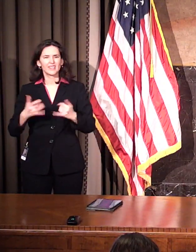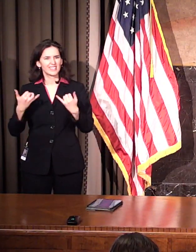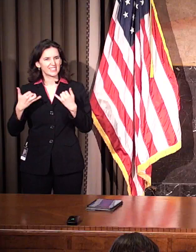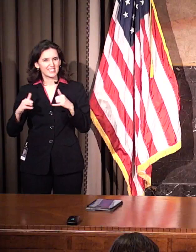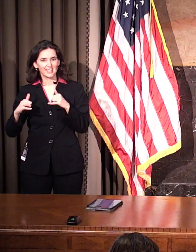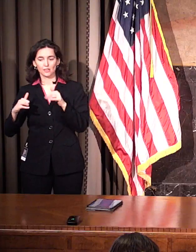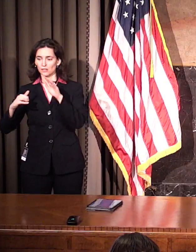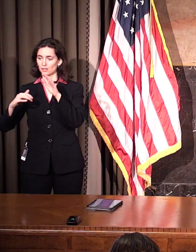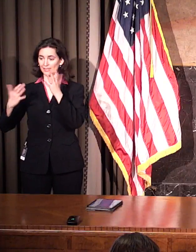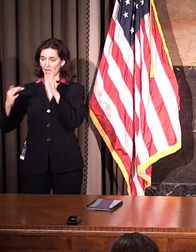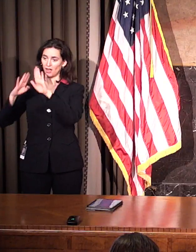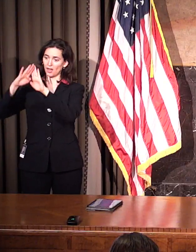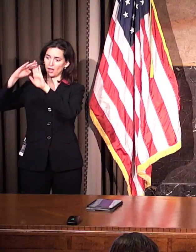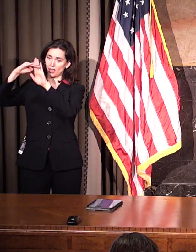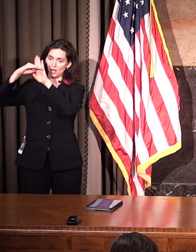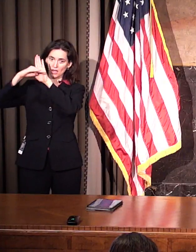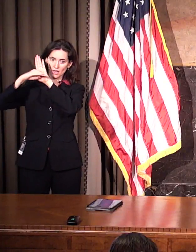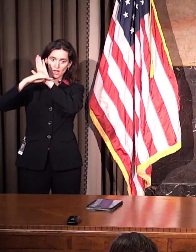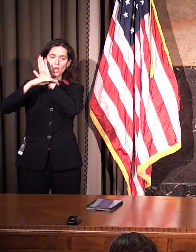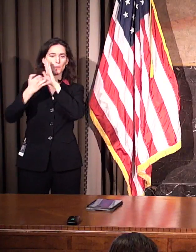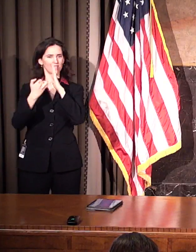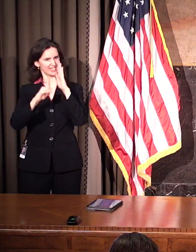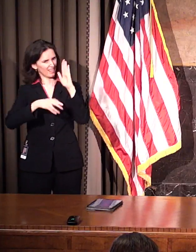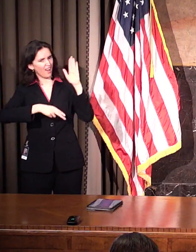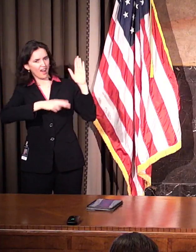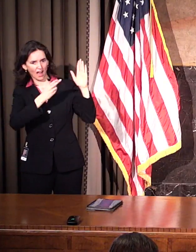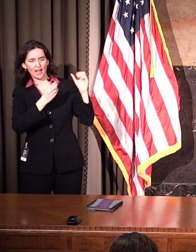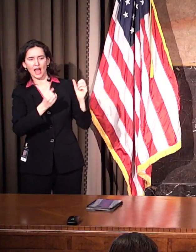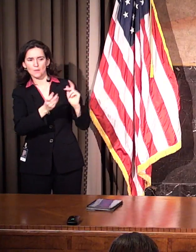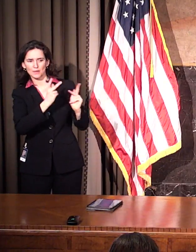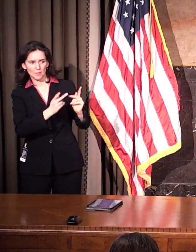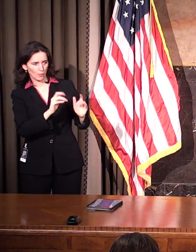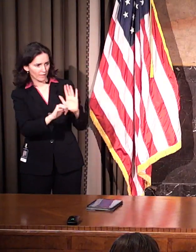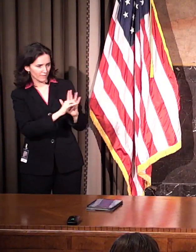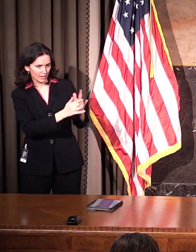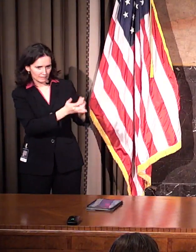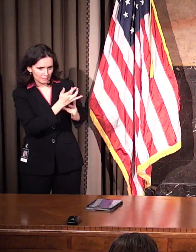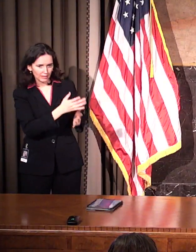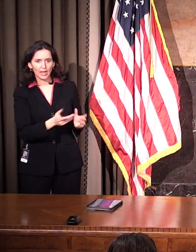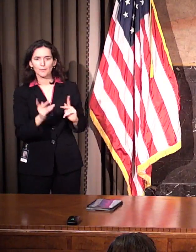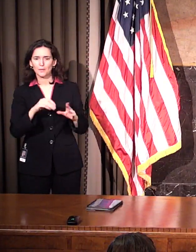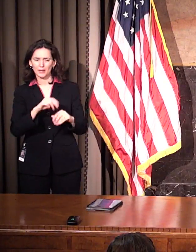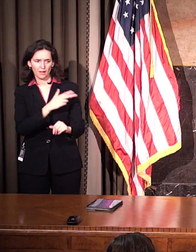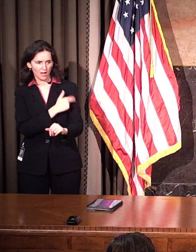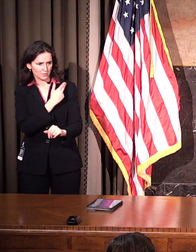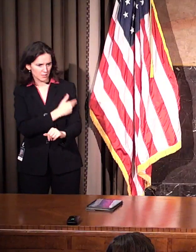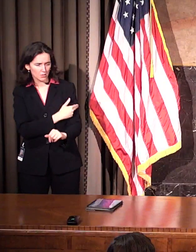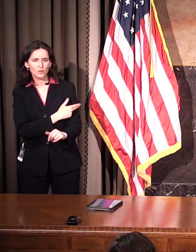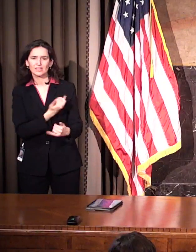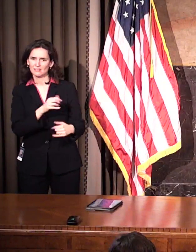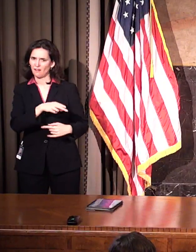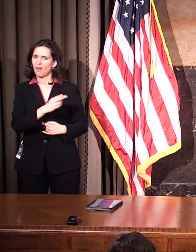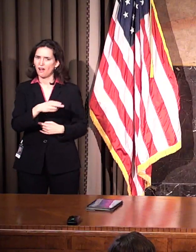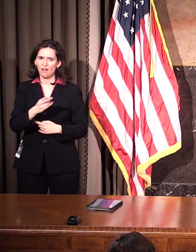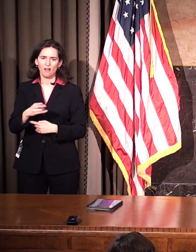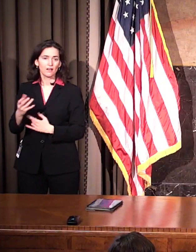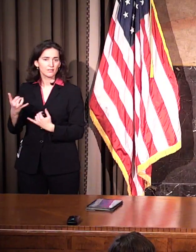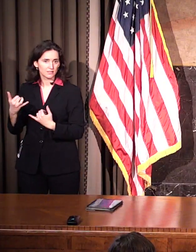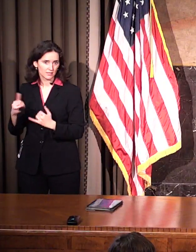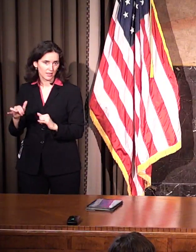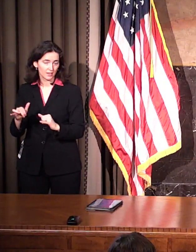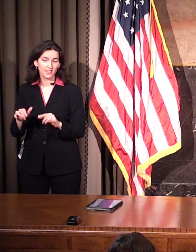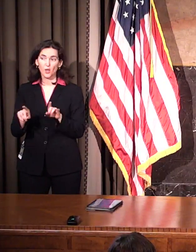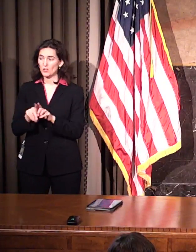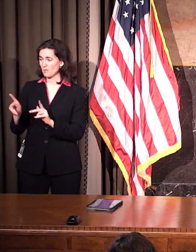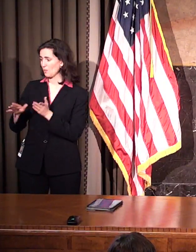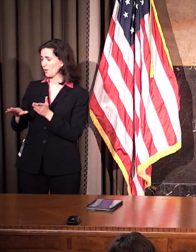high in terms of new cases, in terms of hospitalizations, and of course we're still reporting far